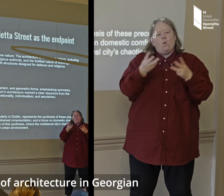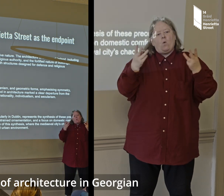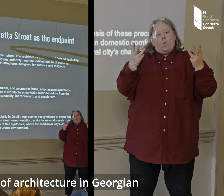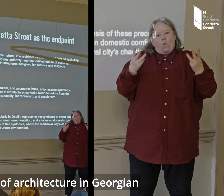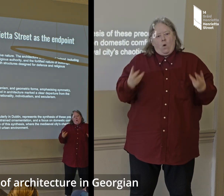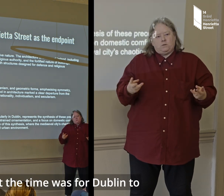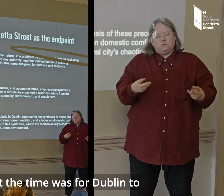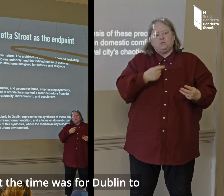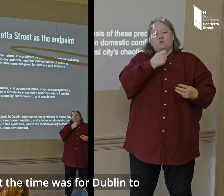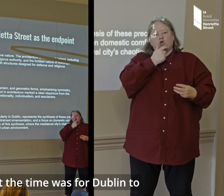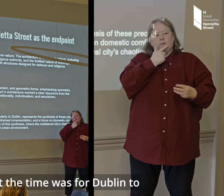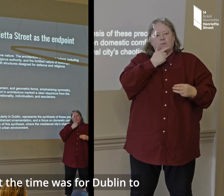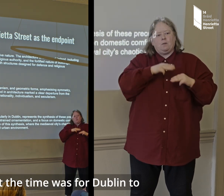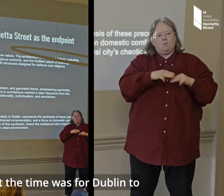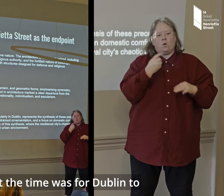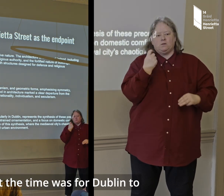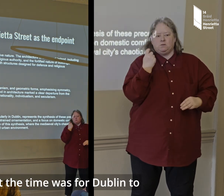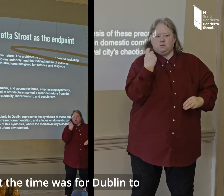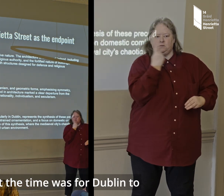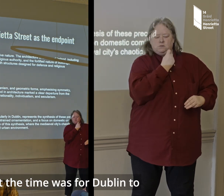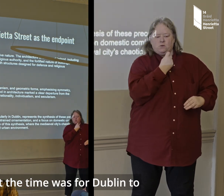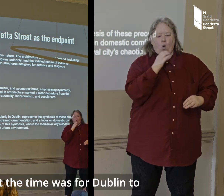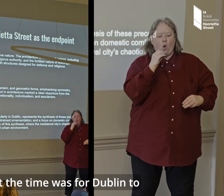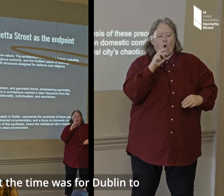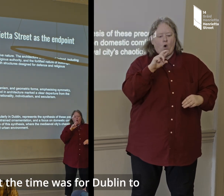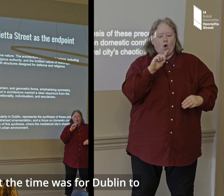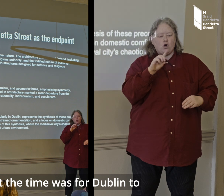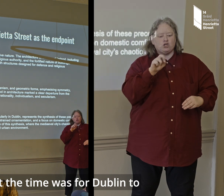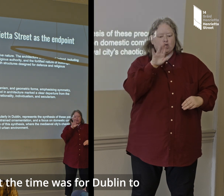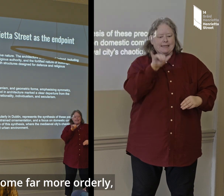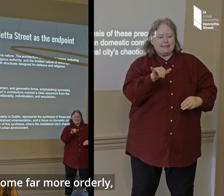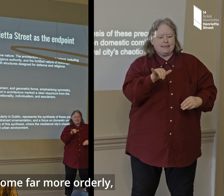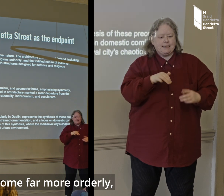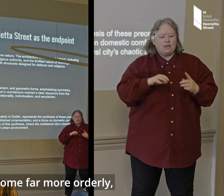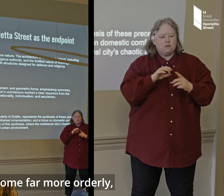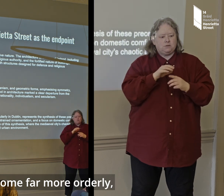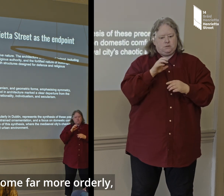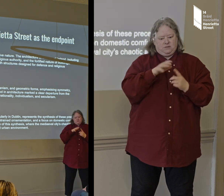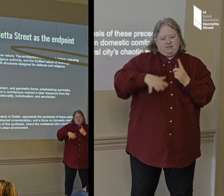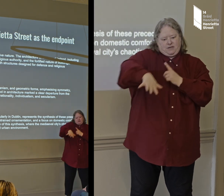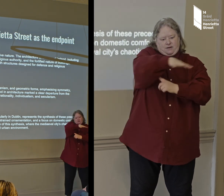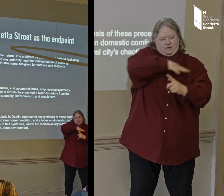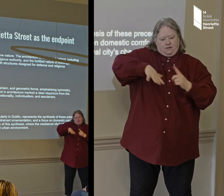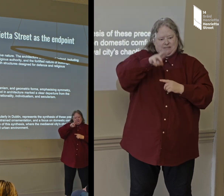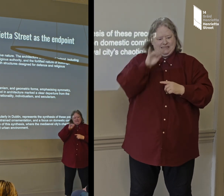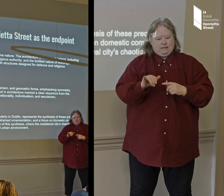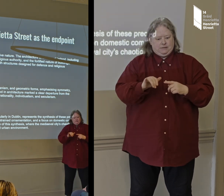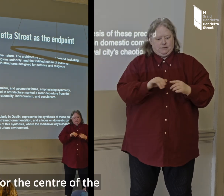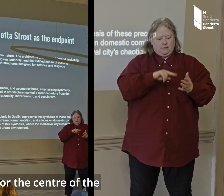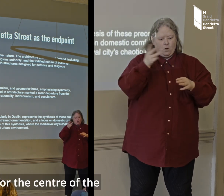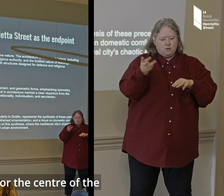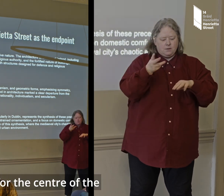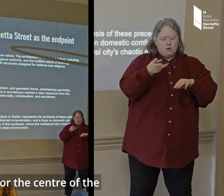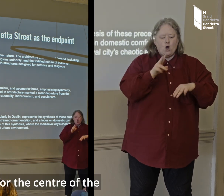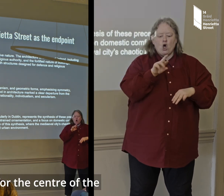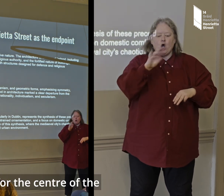of architecture in Georgian Dublin at the time was for Dublin to become far more orderly,